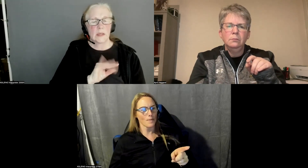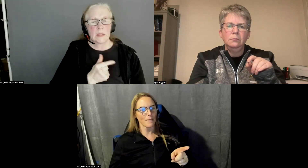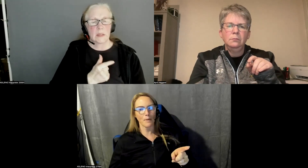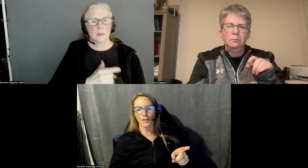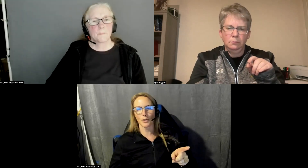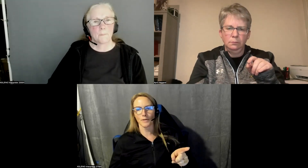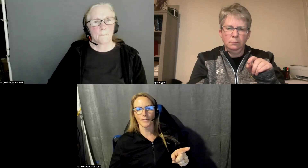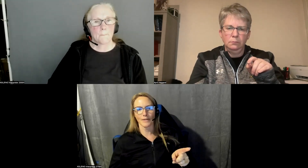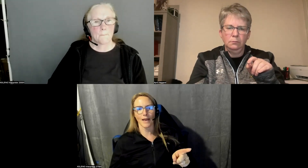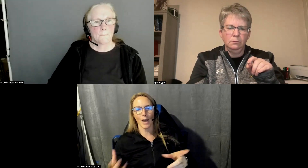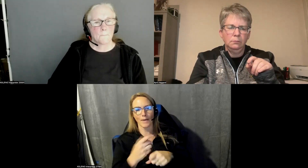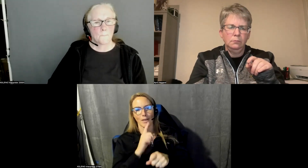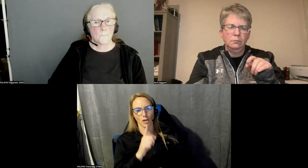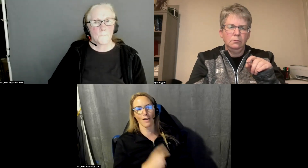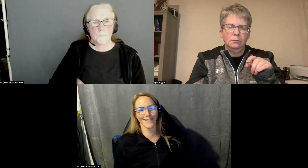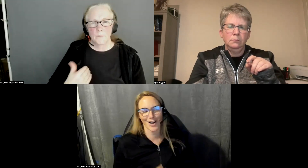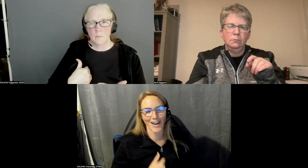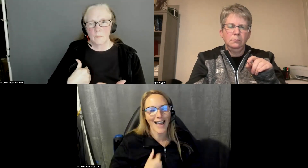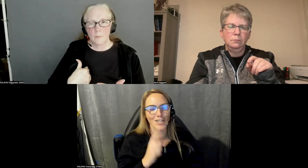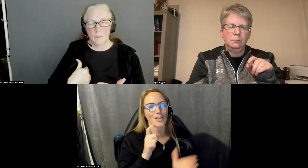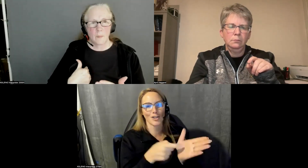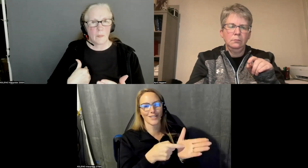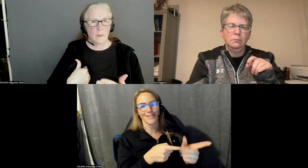Oh, maybe we do. I want to make sure. Sorry, I just looked.